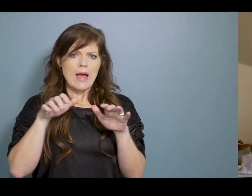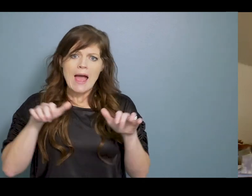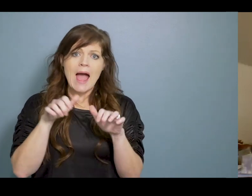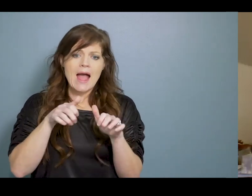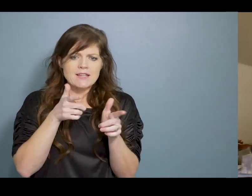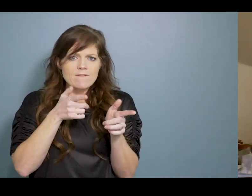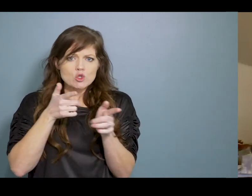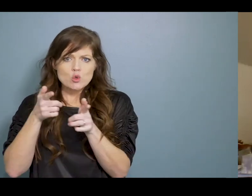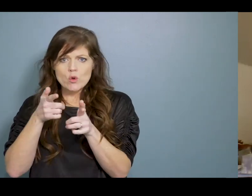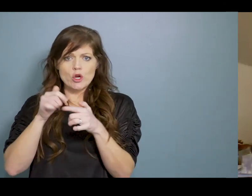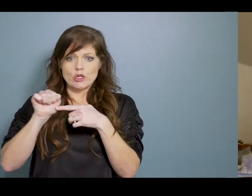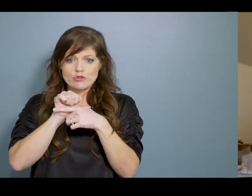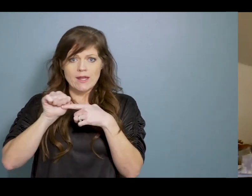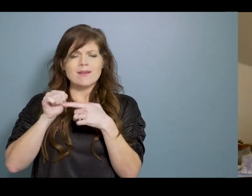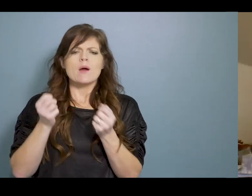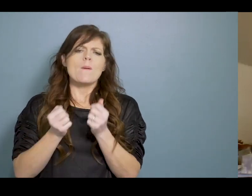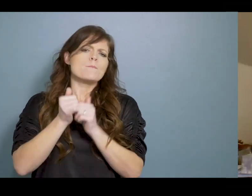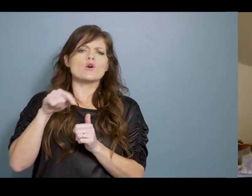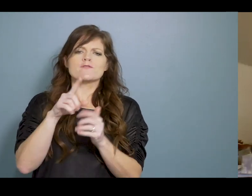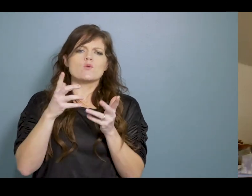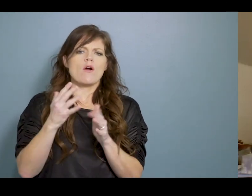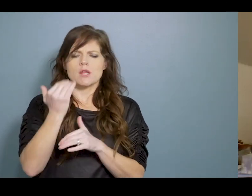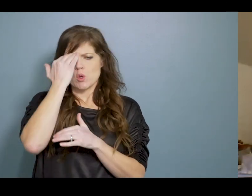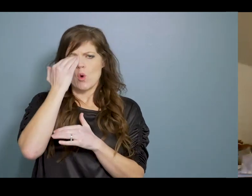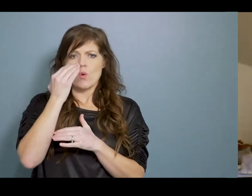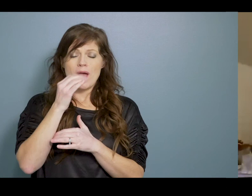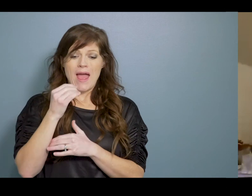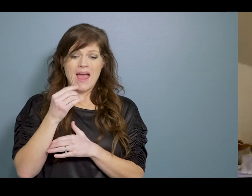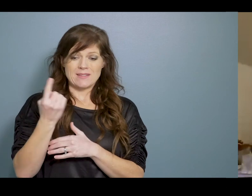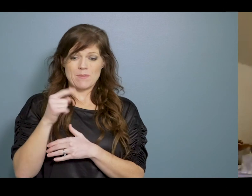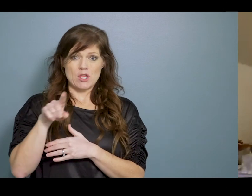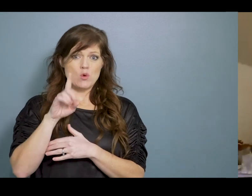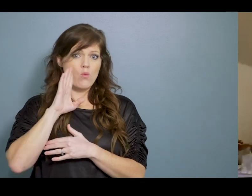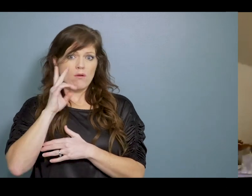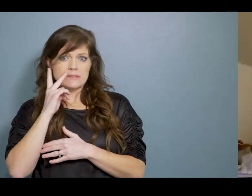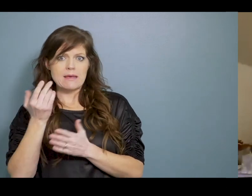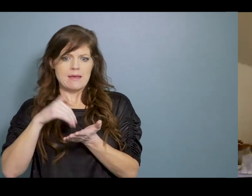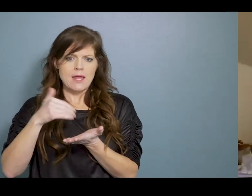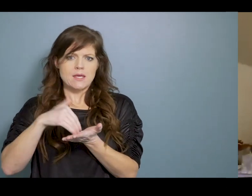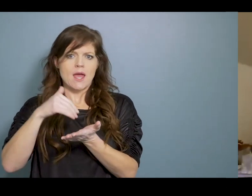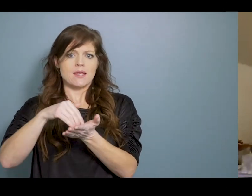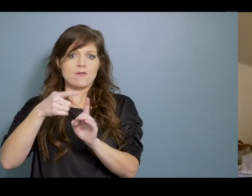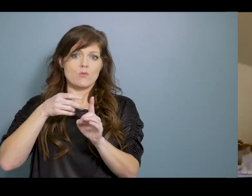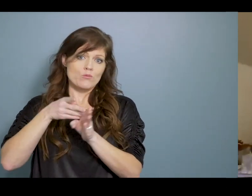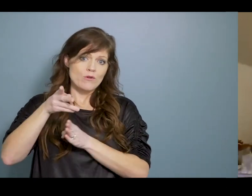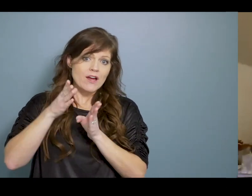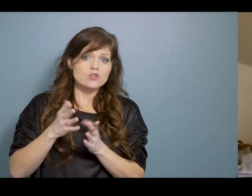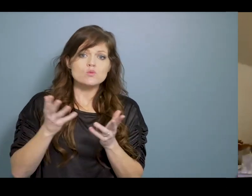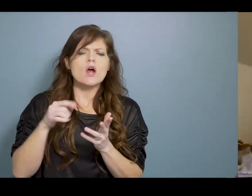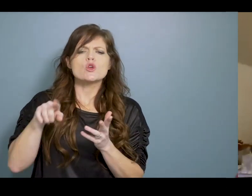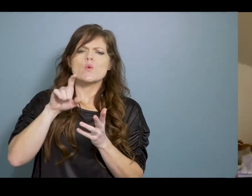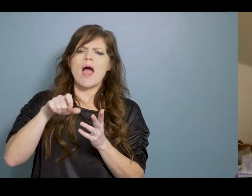active shooter training, I think, as most of you know. And part of what we hear over and over again from the professionals is you got to